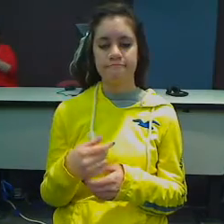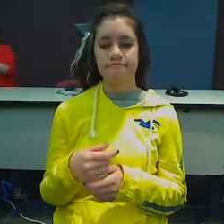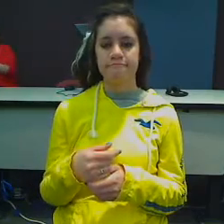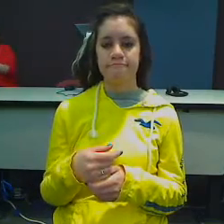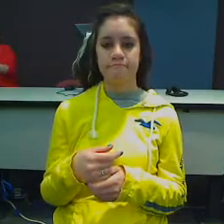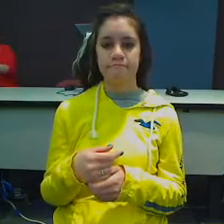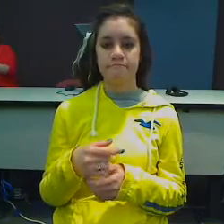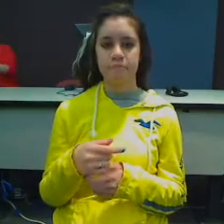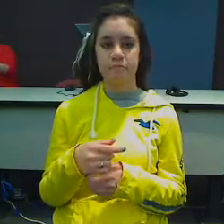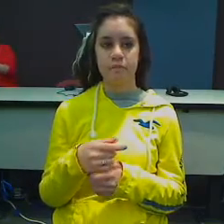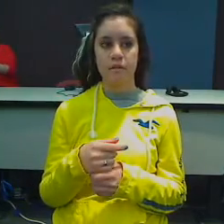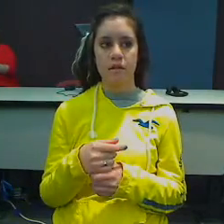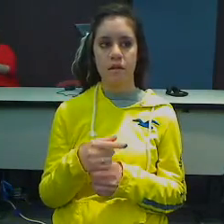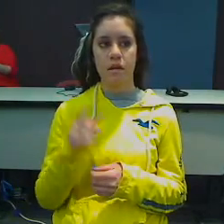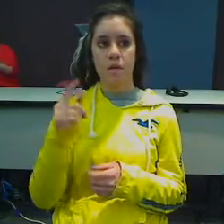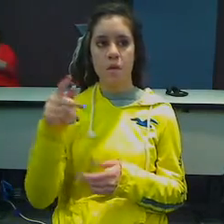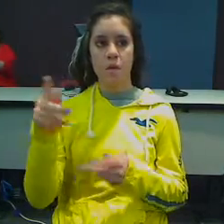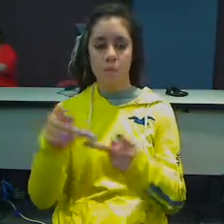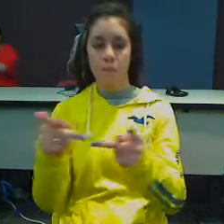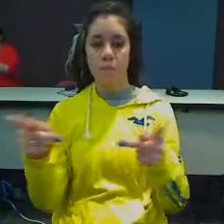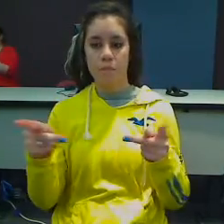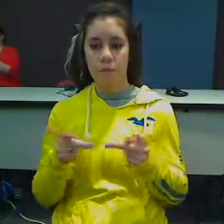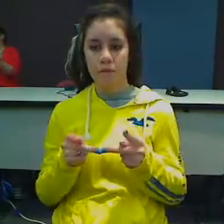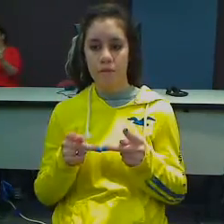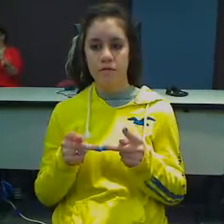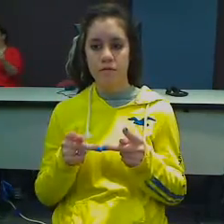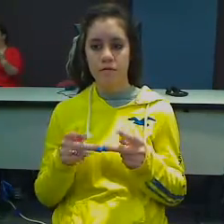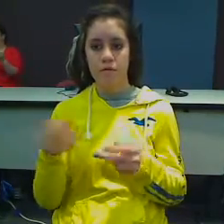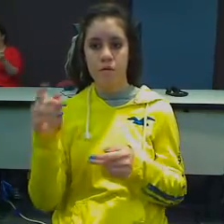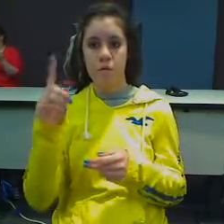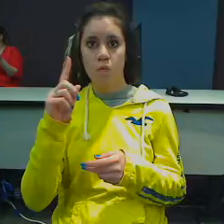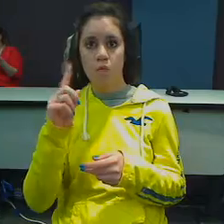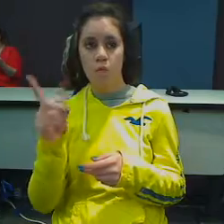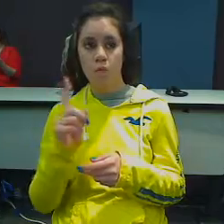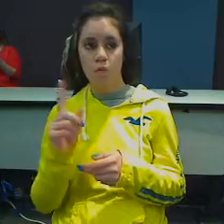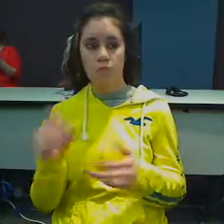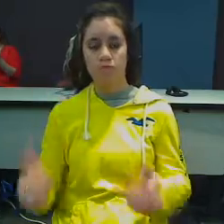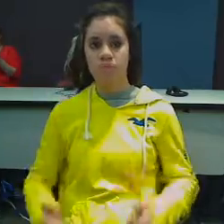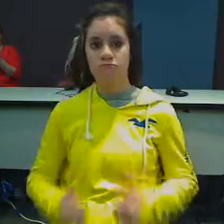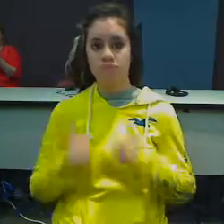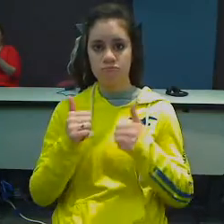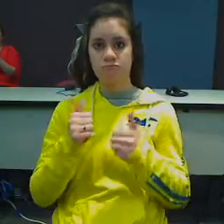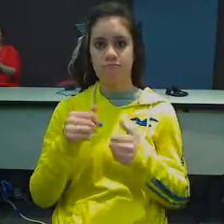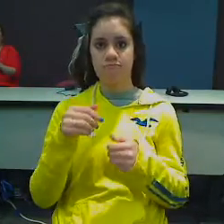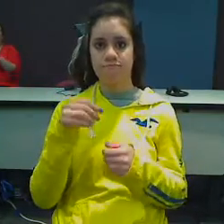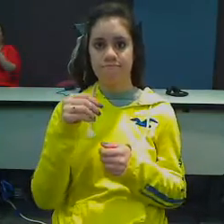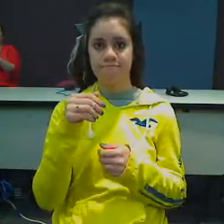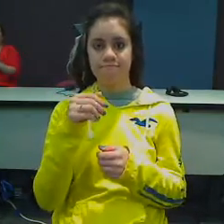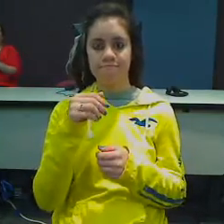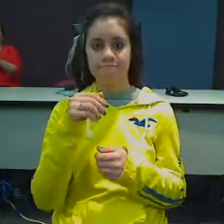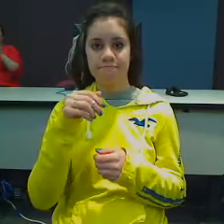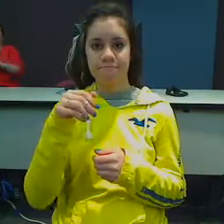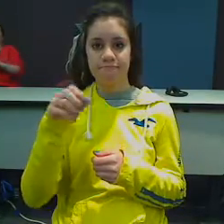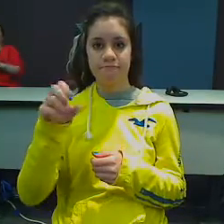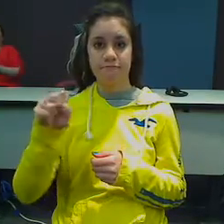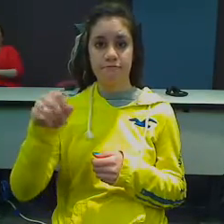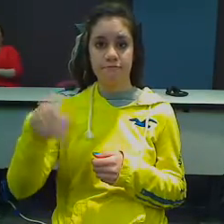place to another on the face of the earth. Now, for most of human history, this has not been